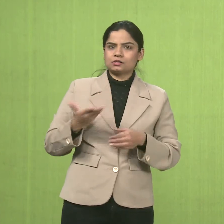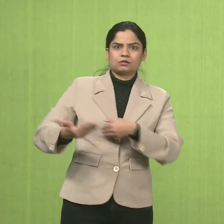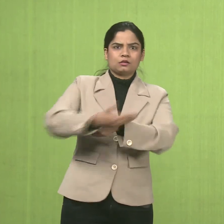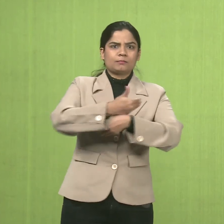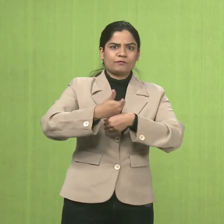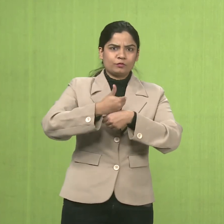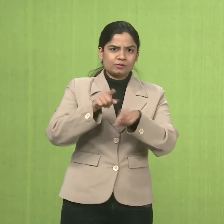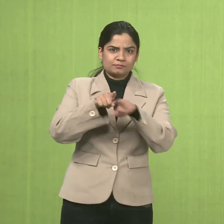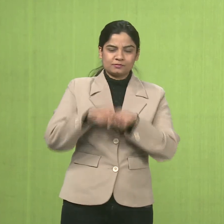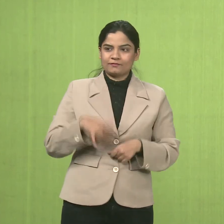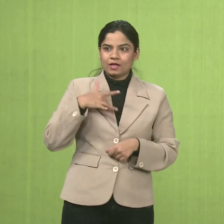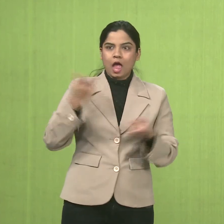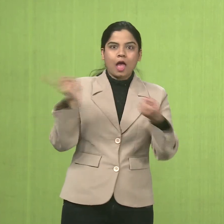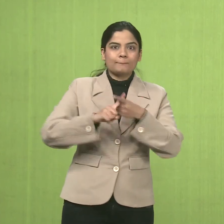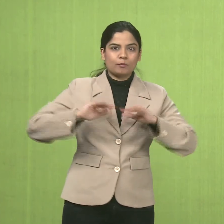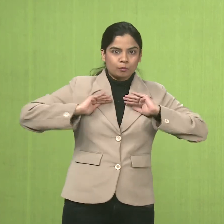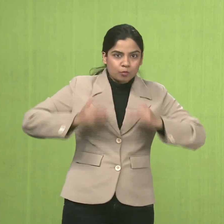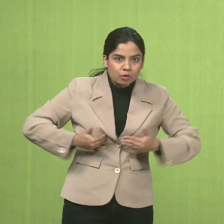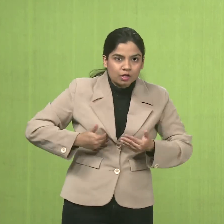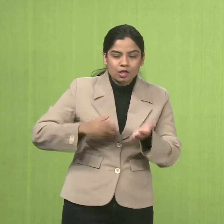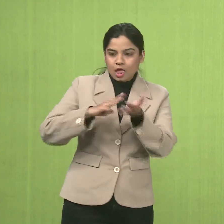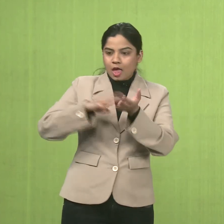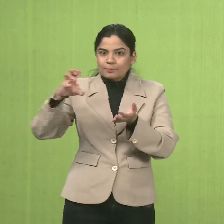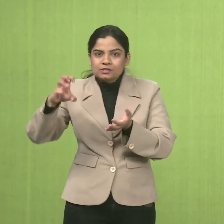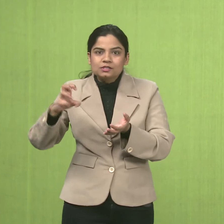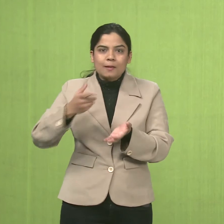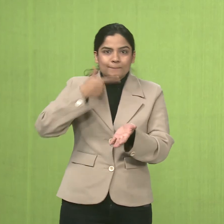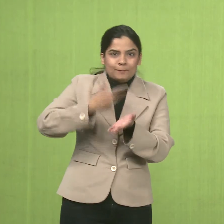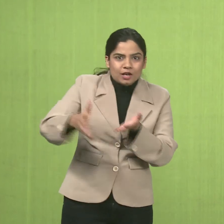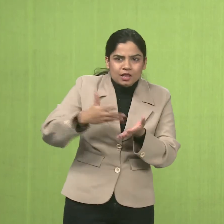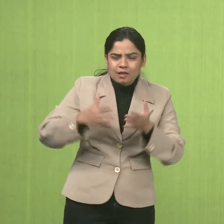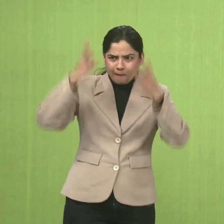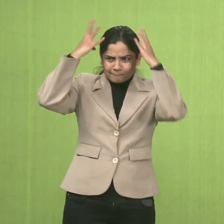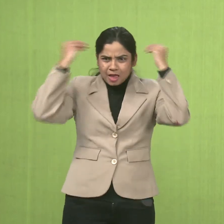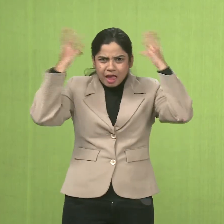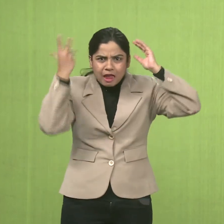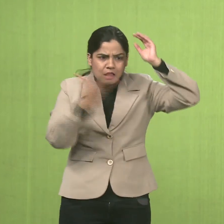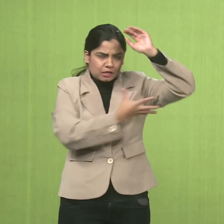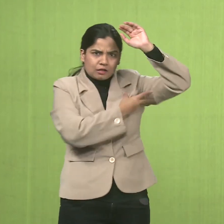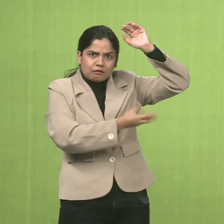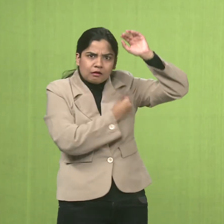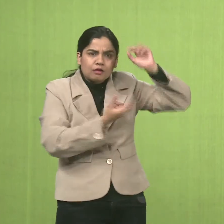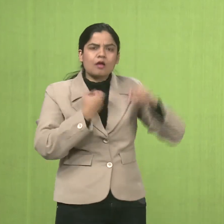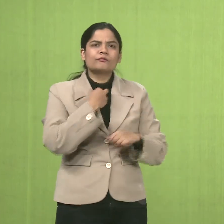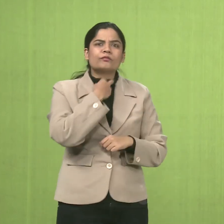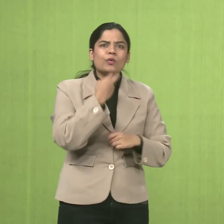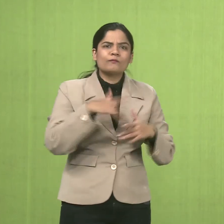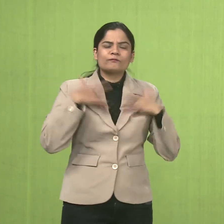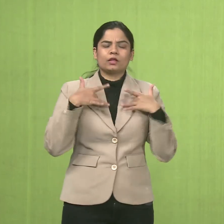Girls, early maturing girls, how do they feel? With the bodily changes that are happening, the physical